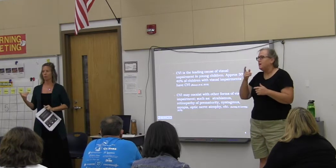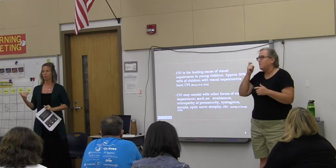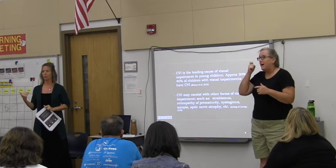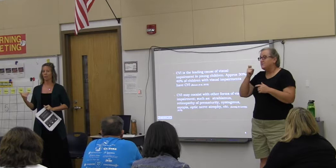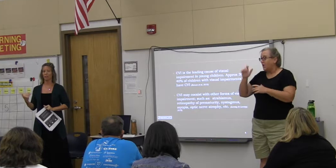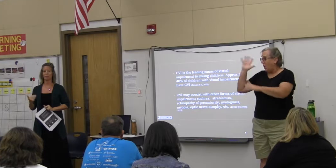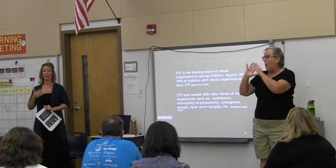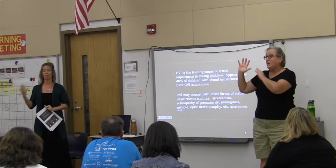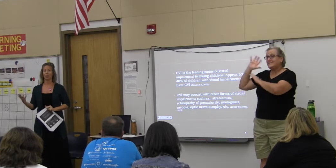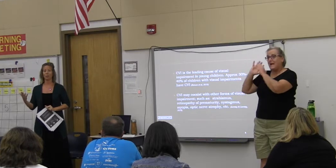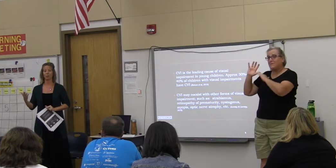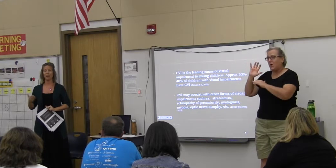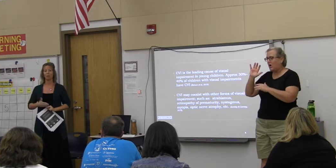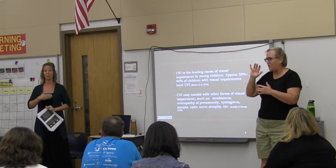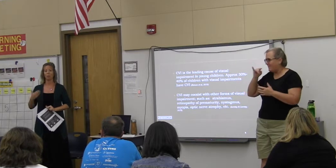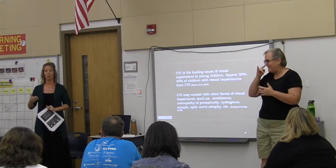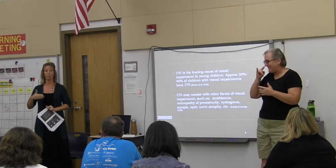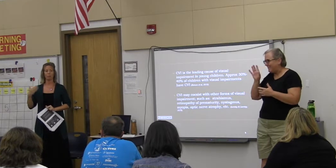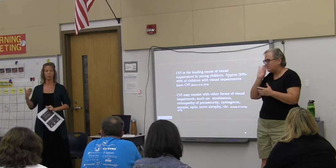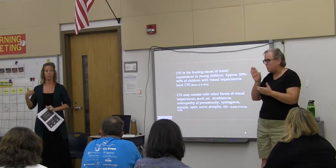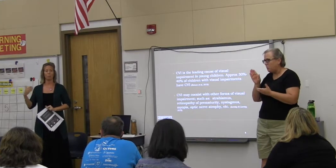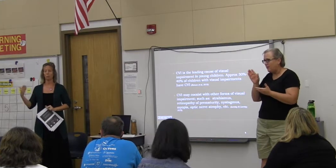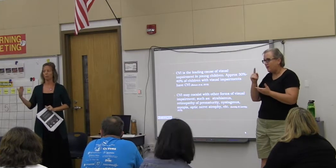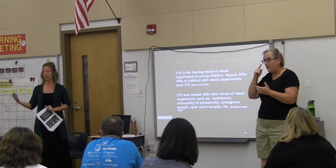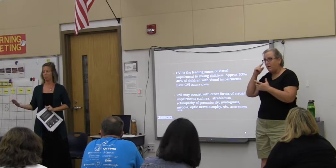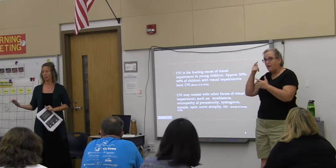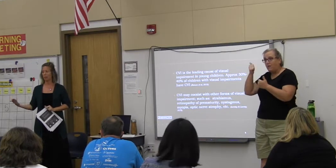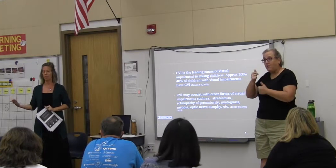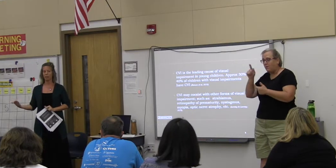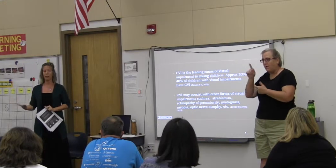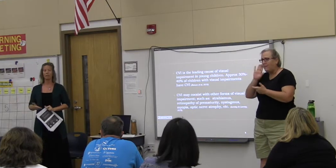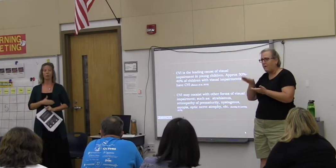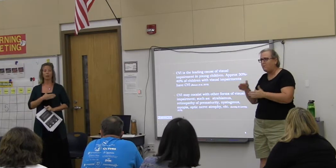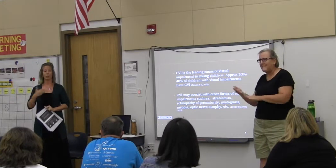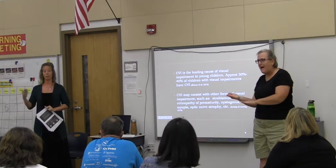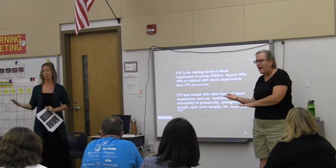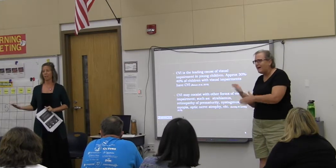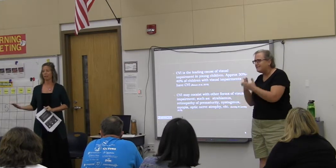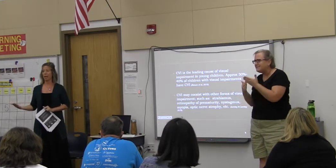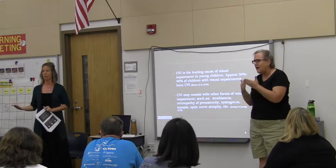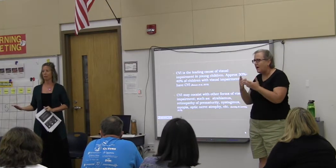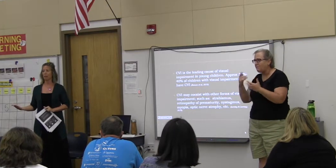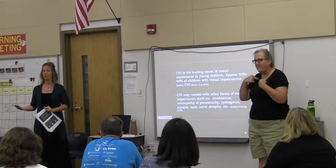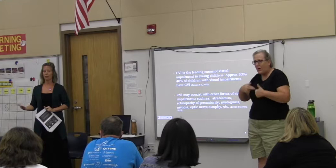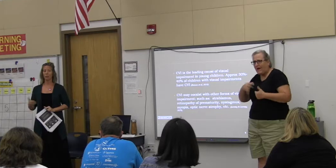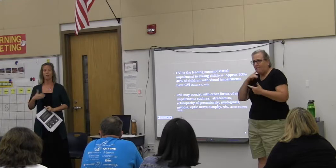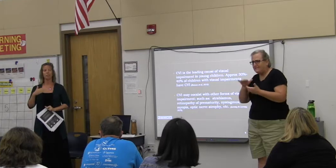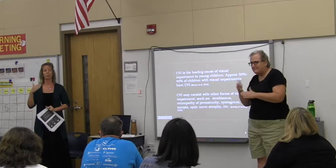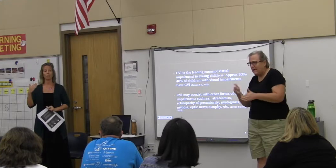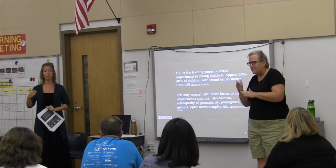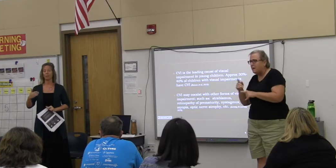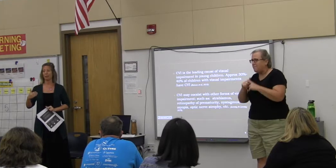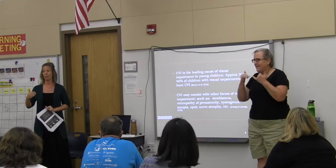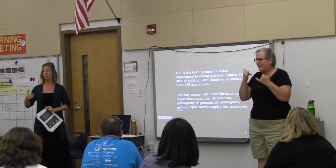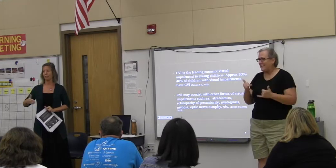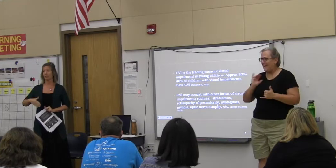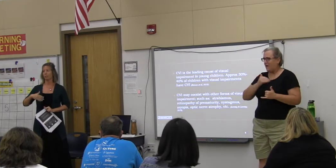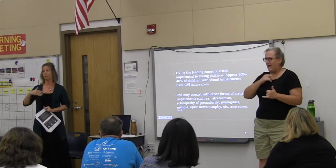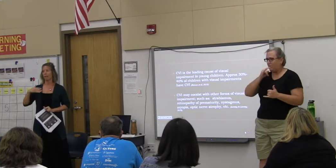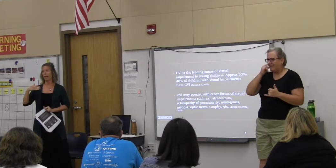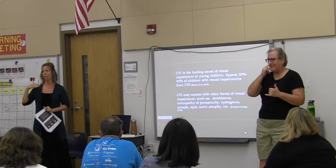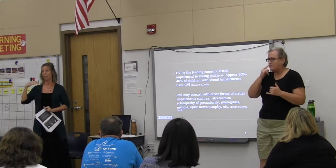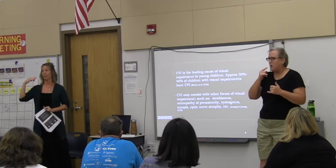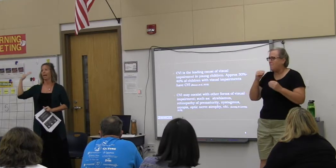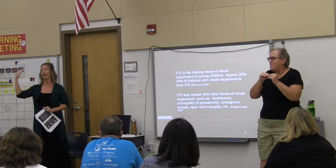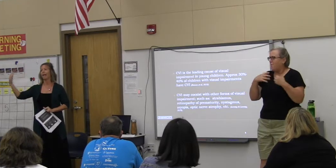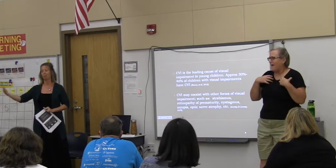our little ones would pass away. We're having more and more improved medical care, so our kids are staying alive a lot longer, so we're seeing the occurrence of